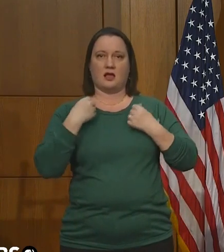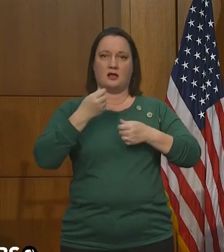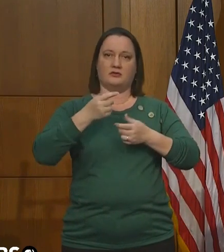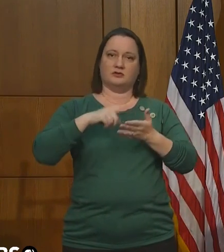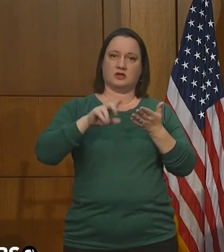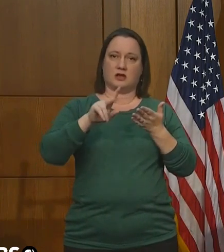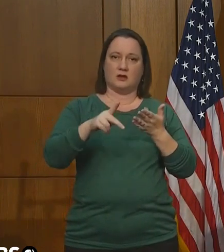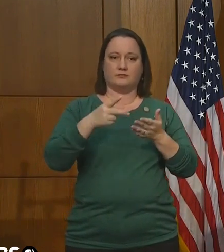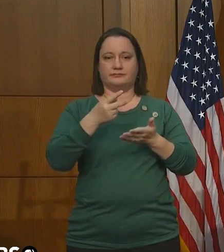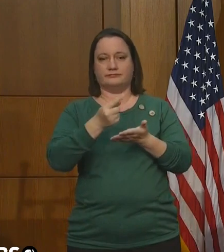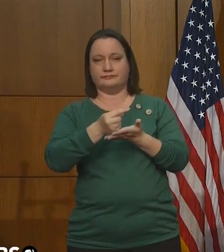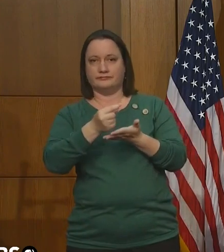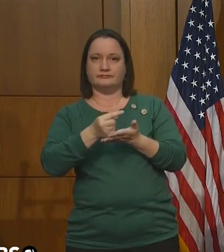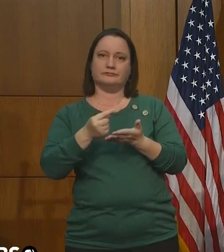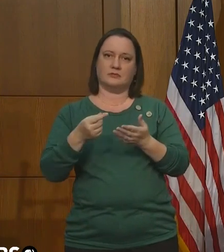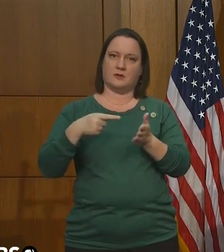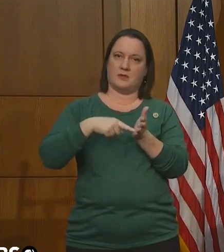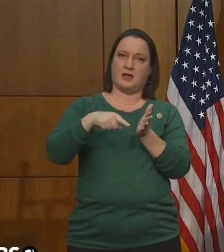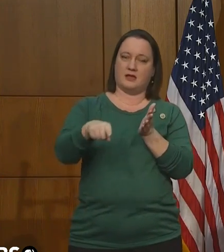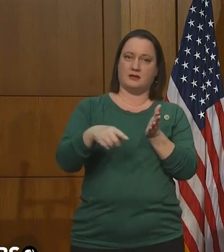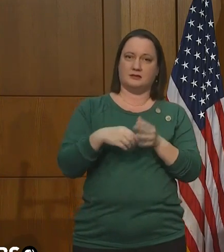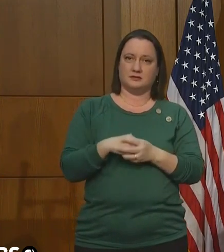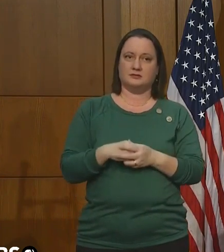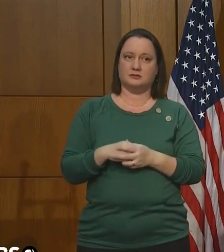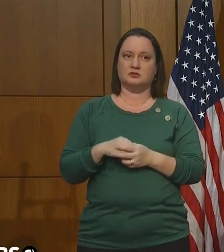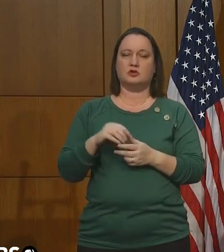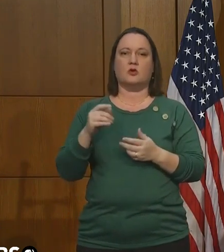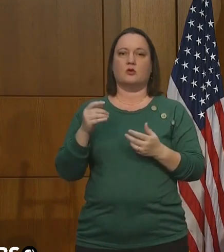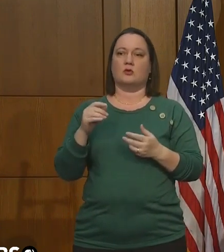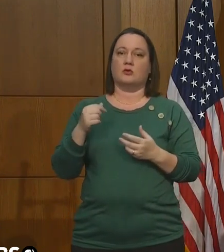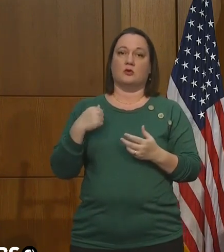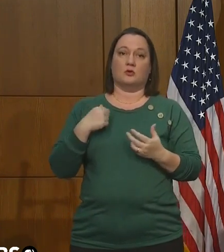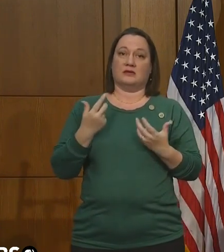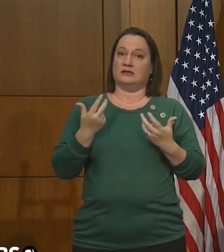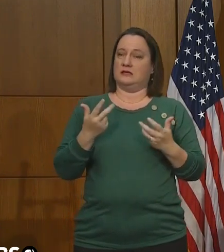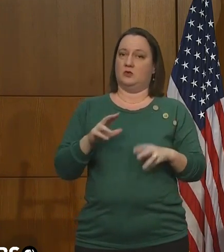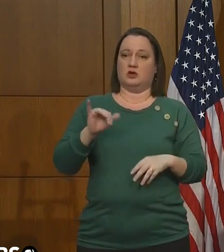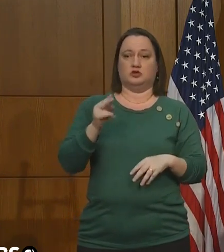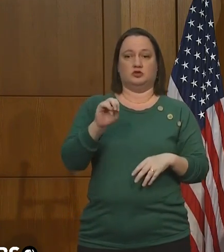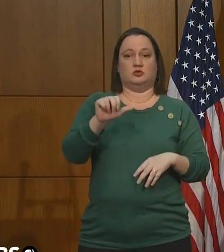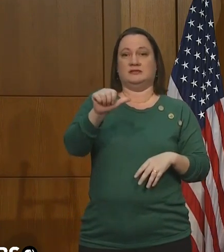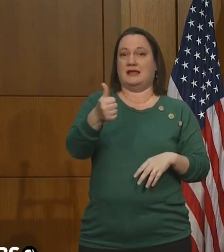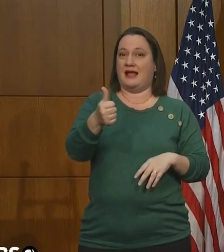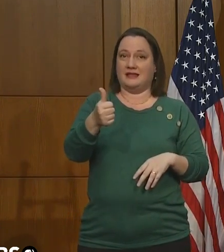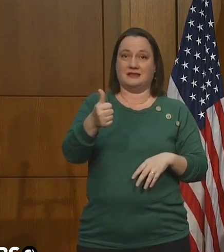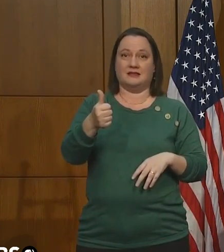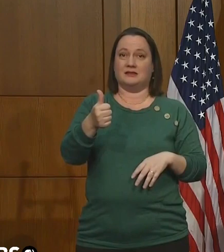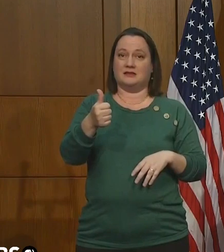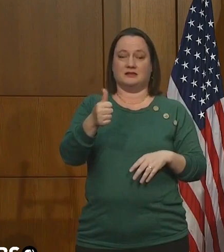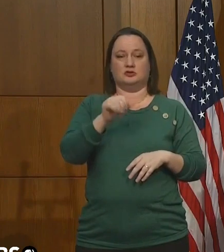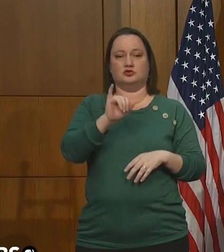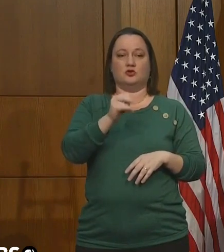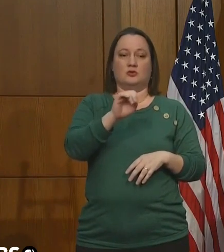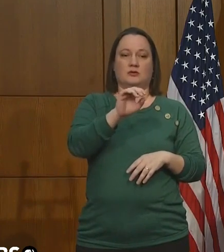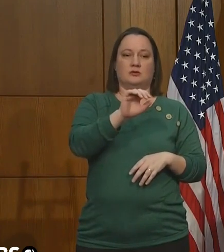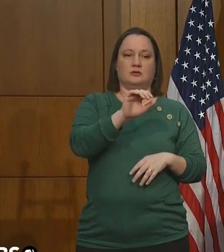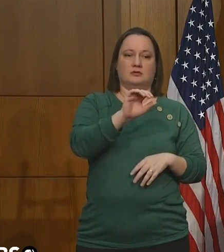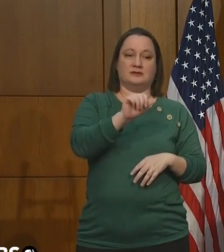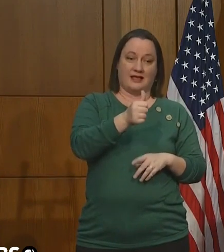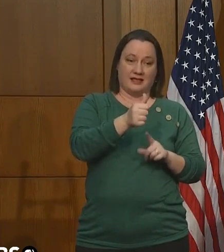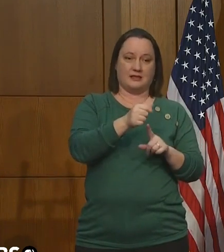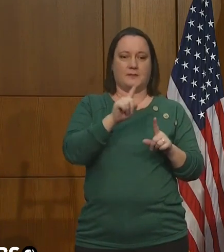we didn't want to happen was just, well, on June the 10th, we've got to go from, for example, seeing patients through telehealth. Now all these